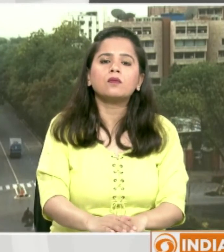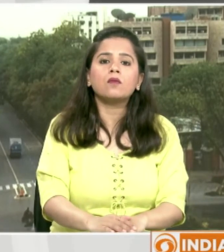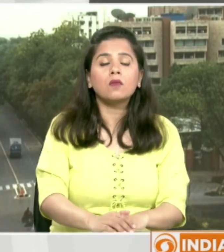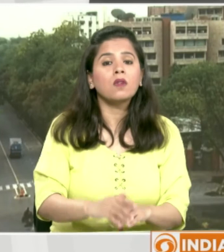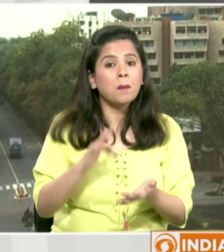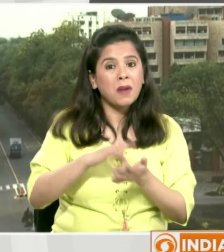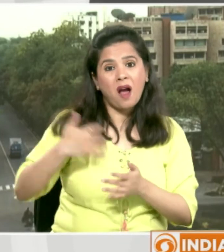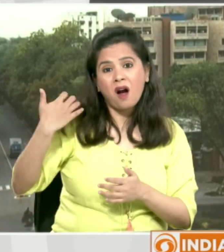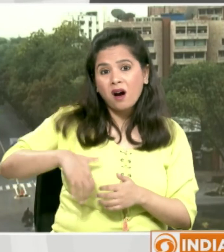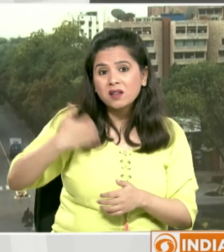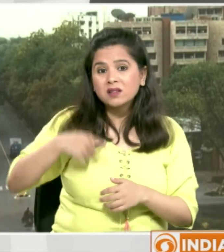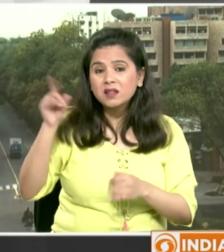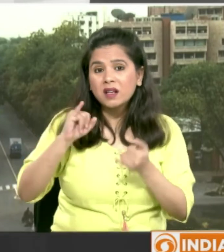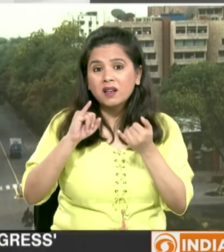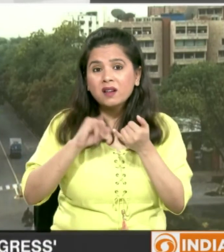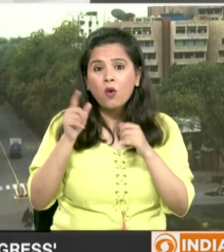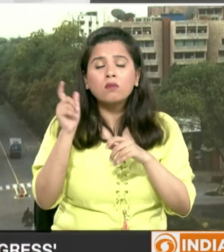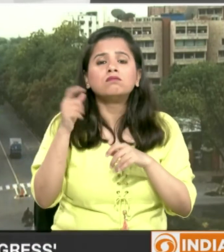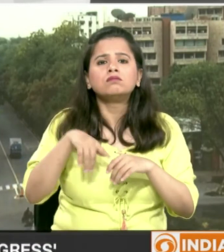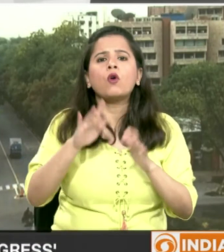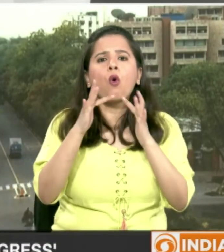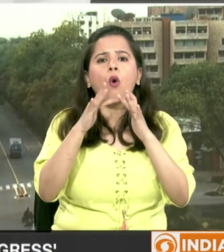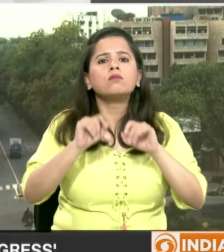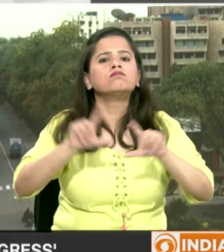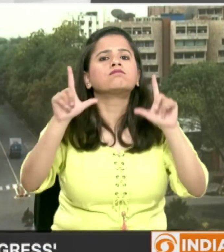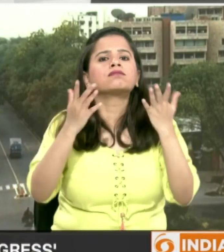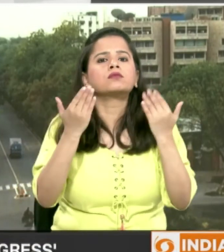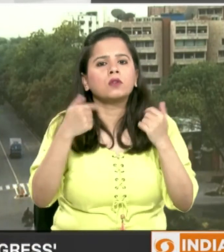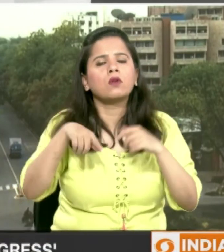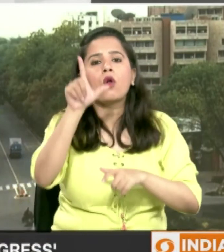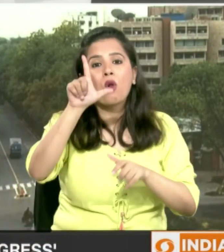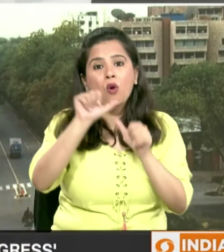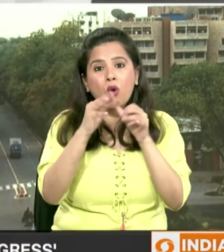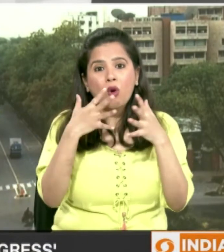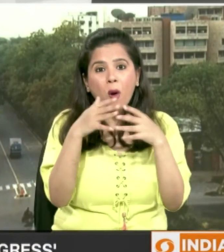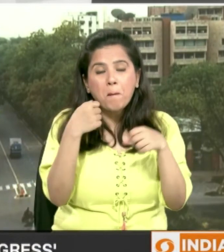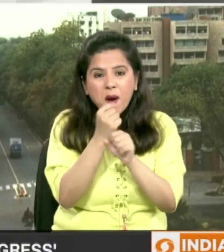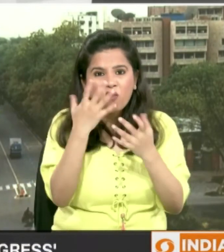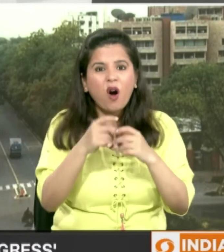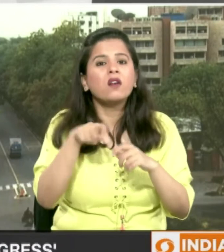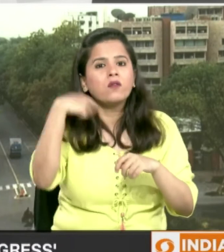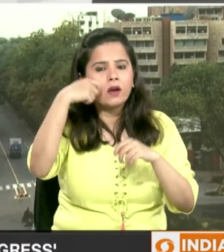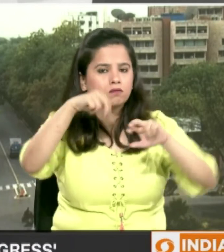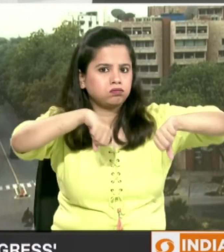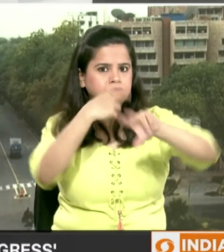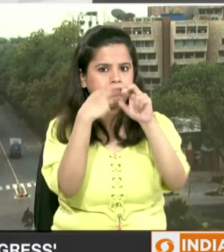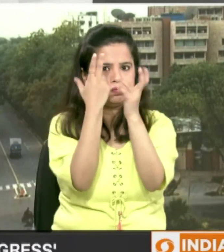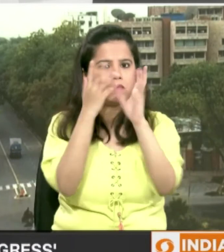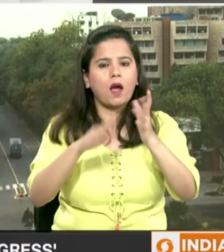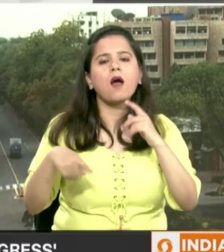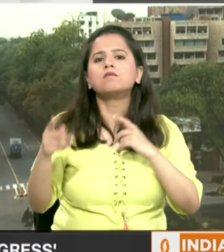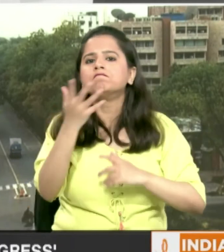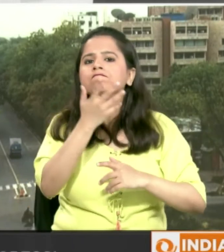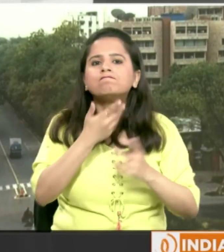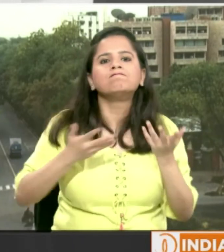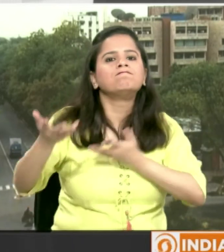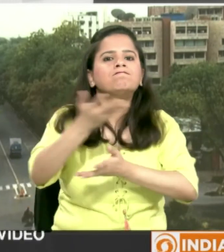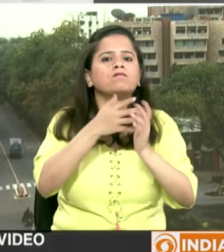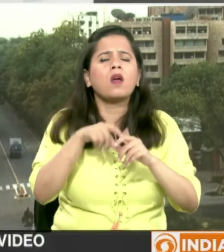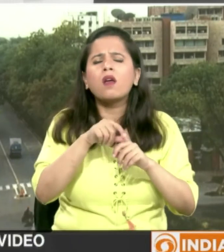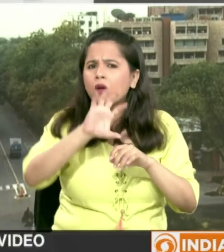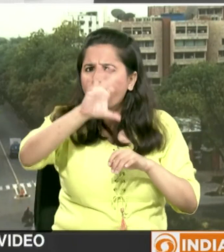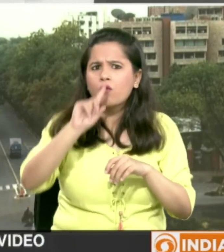Now, Argentina's Senate went online as senators returned to lawmaking via video conferencing. For the first time in the country's